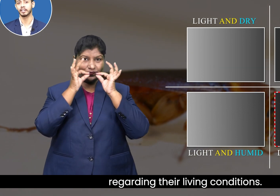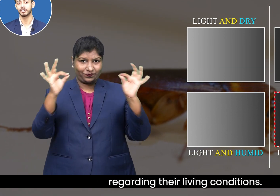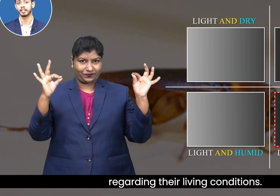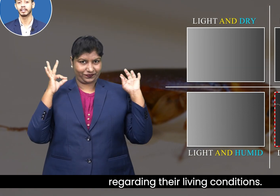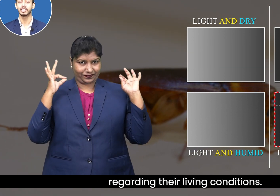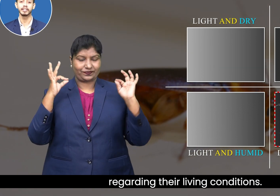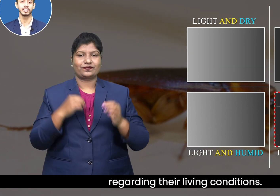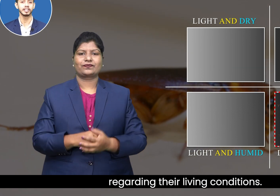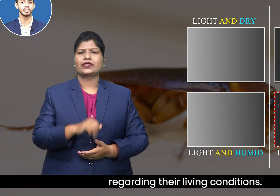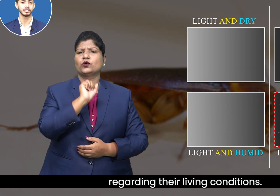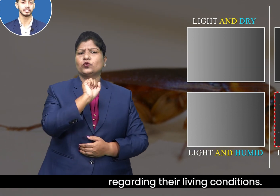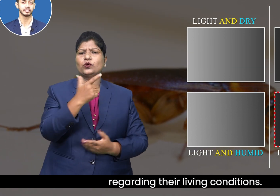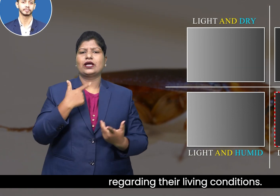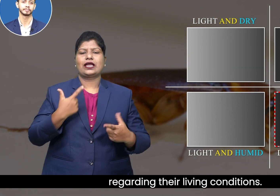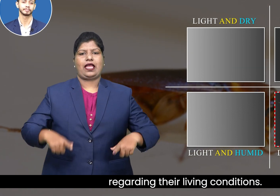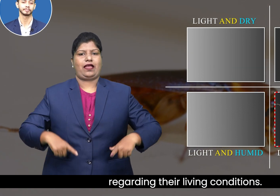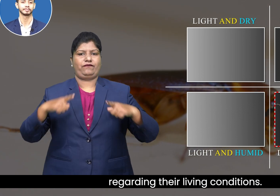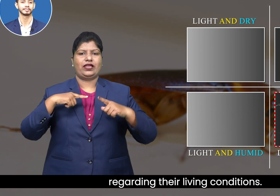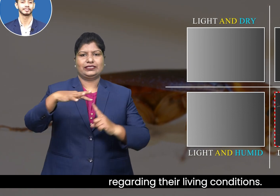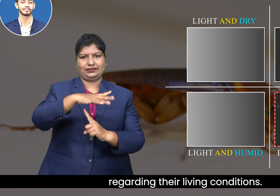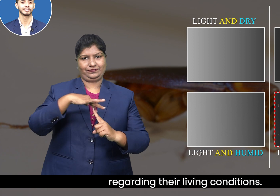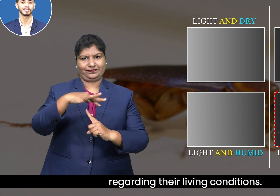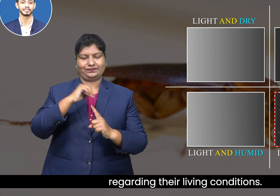regarding their living conditions.